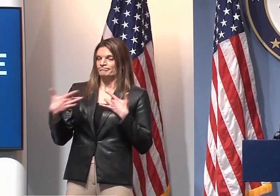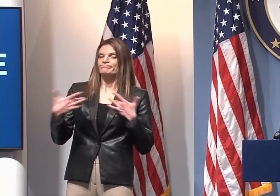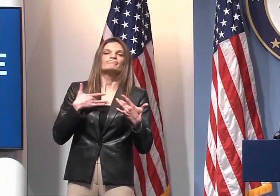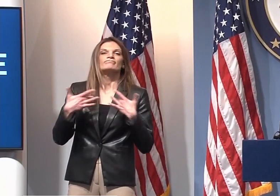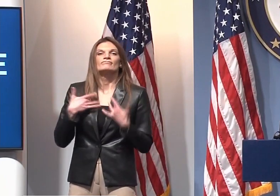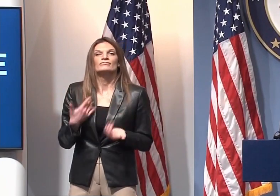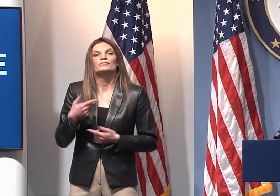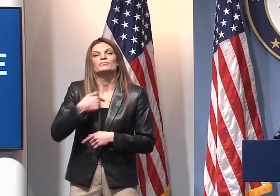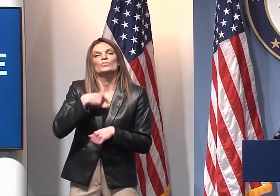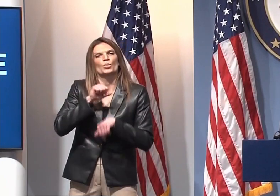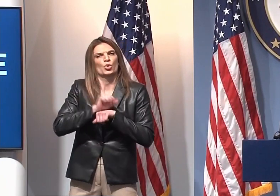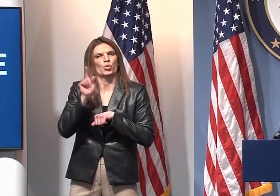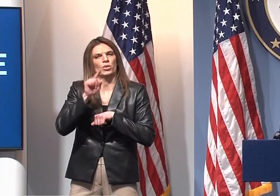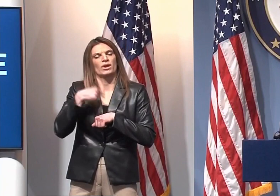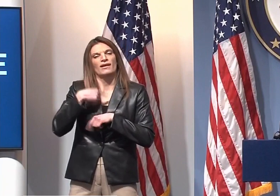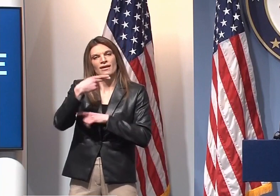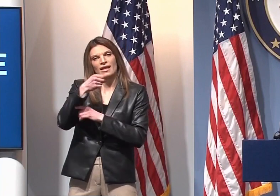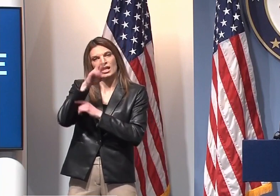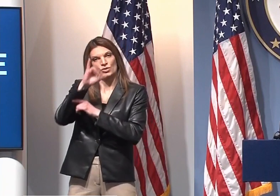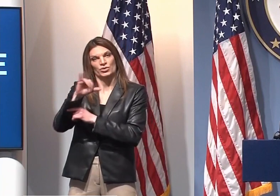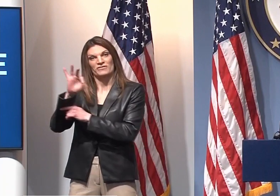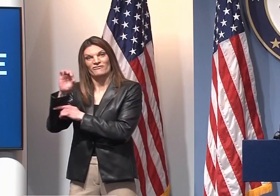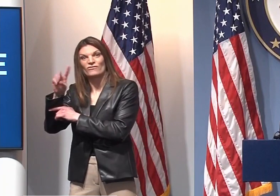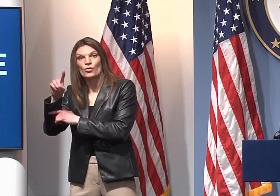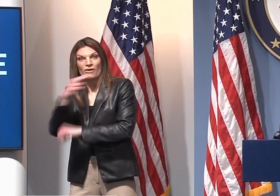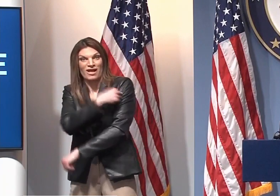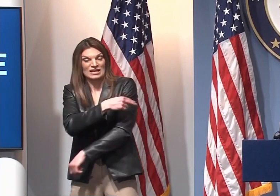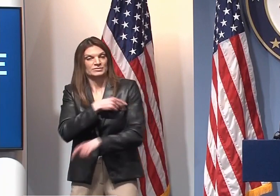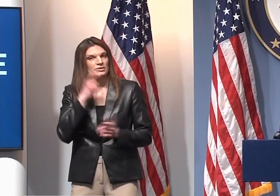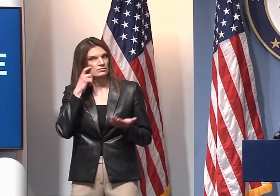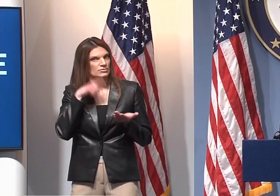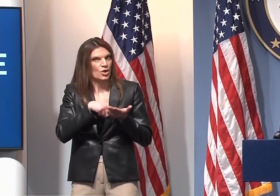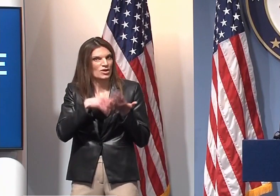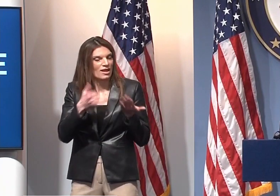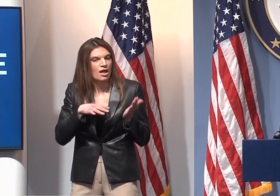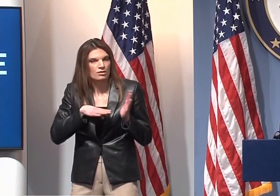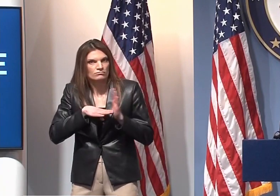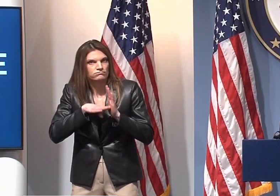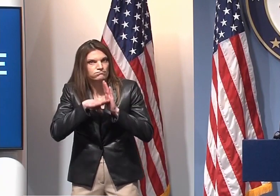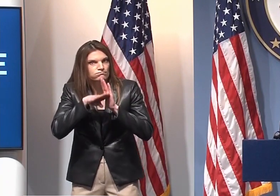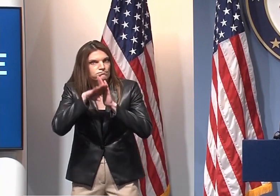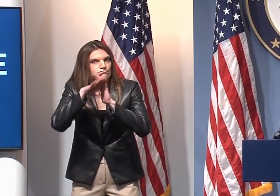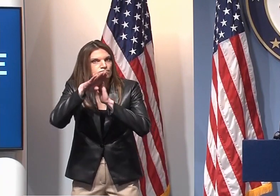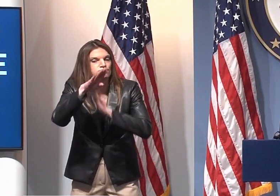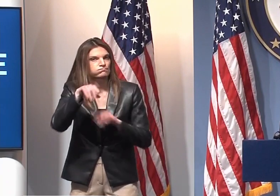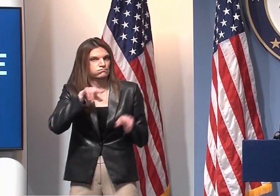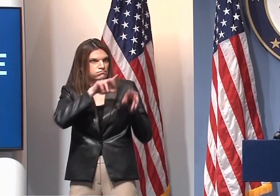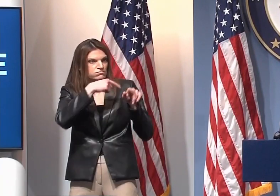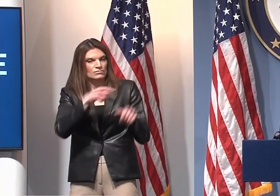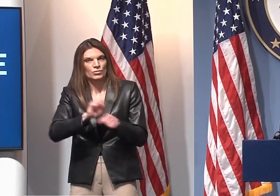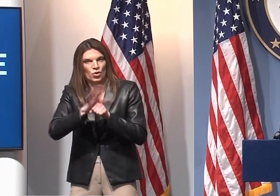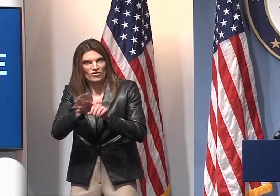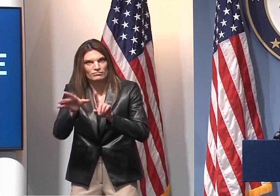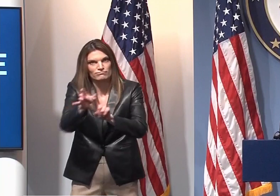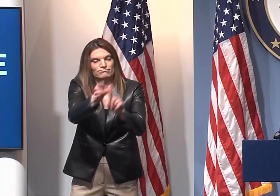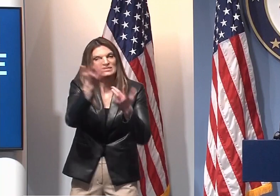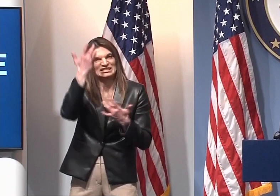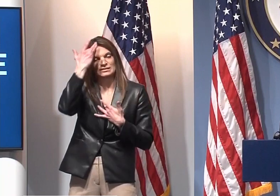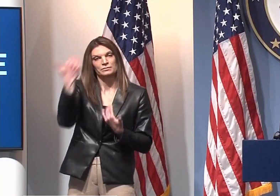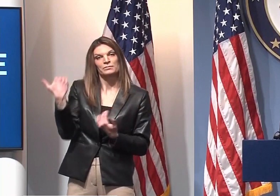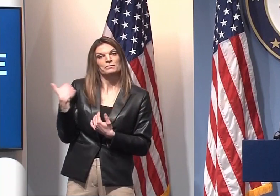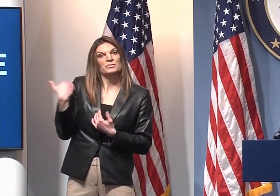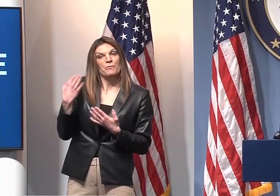Ford Hospitals, we have seen our patients with COVID increase from 75 patients at the beginning of March